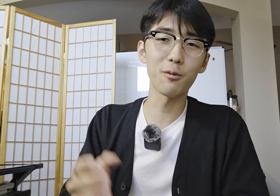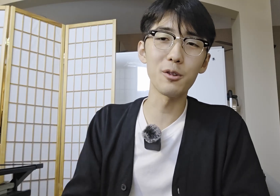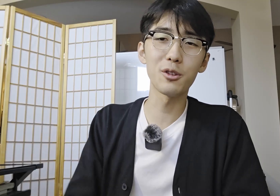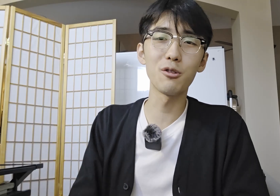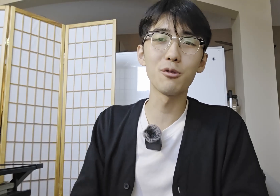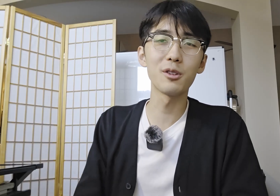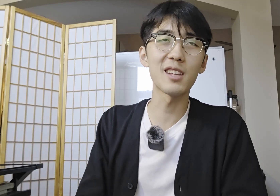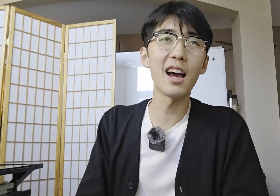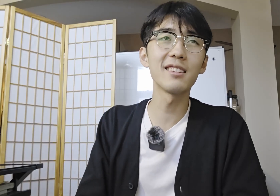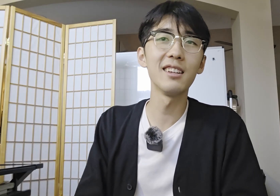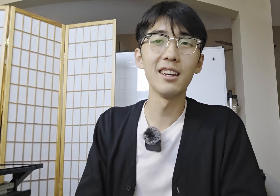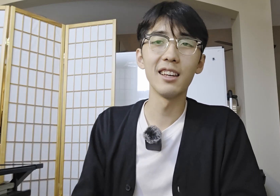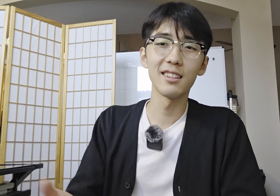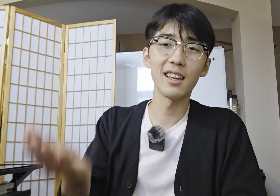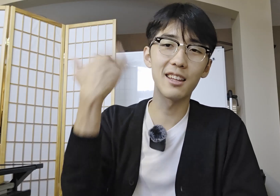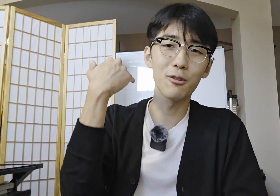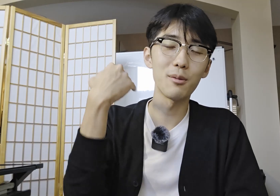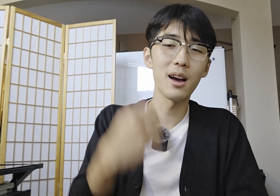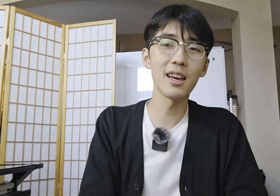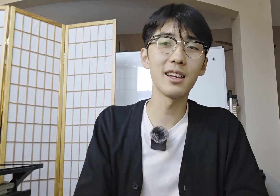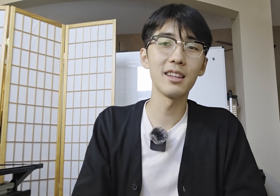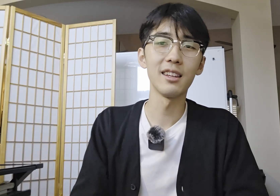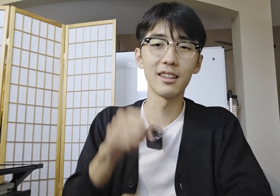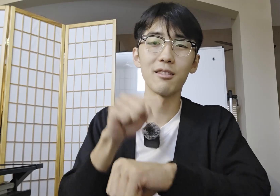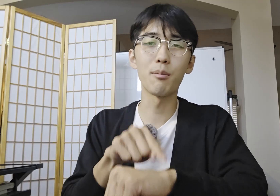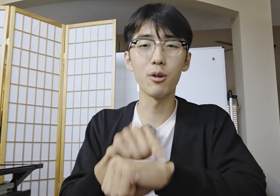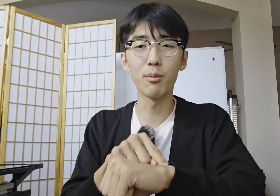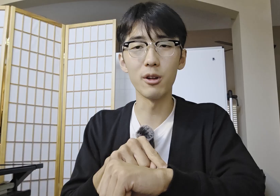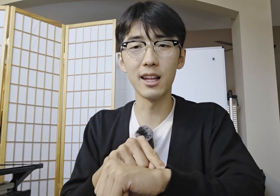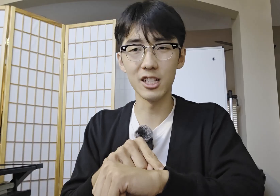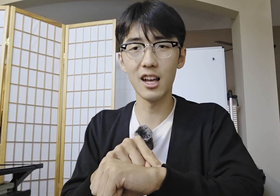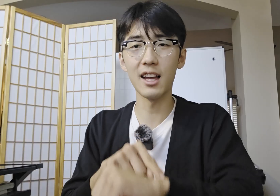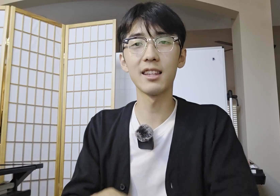first two signs, said konomae, you know, point jikan,